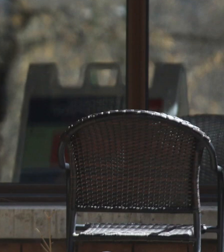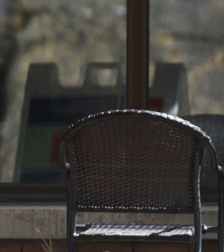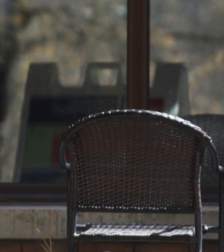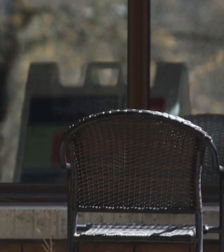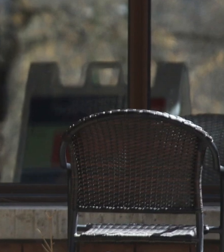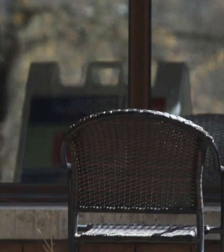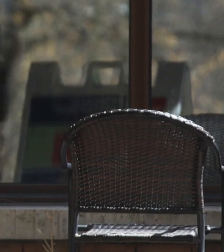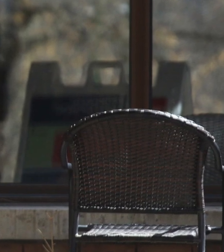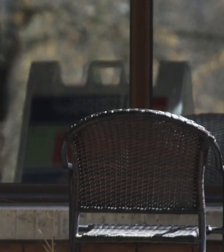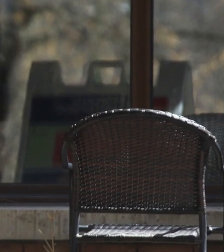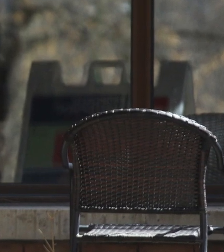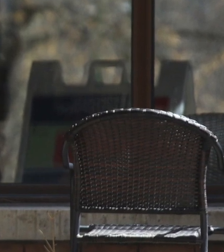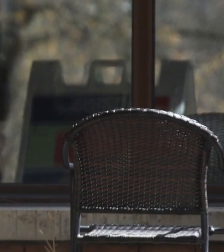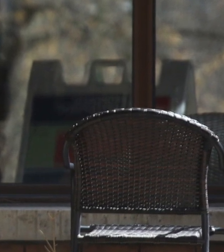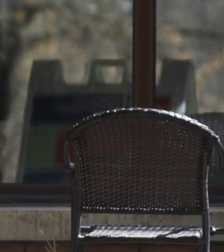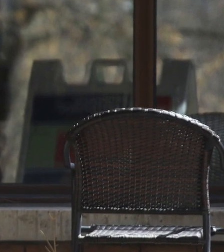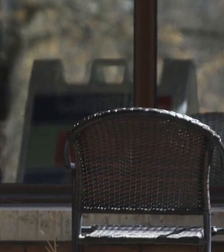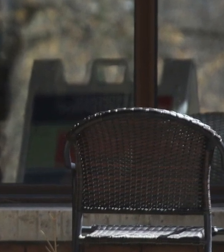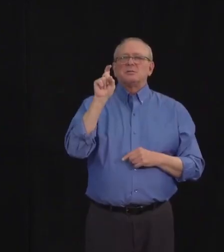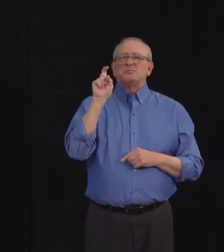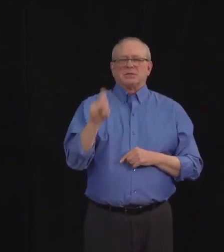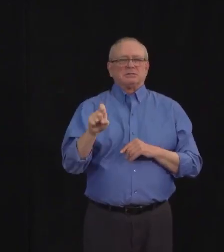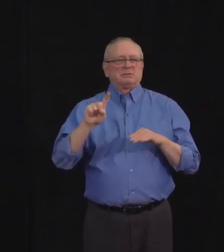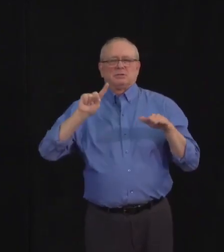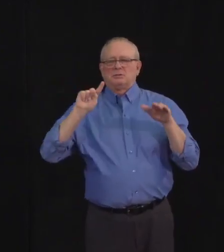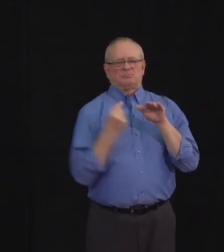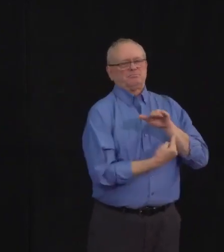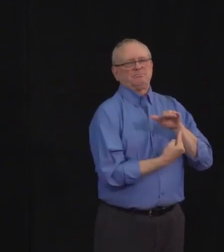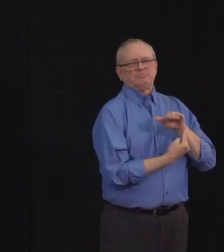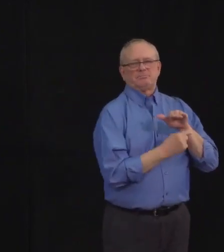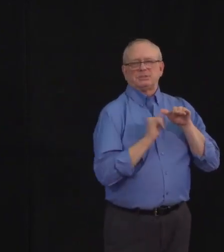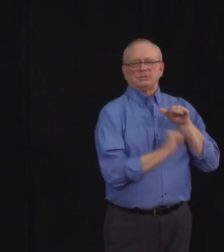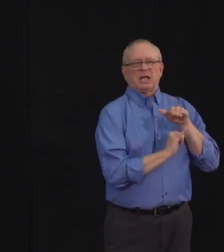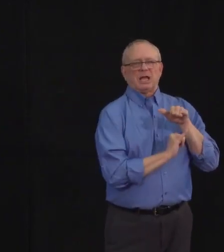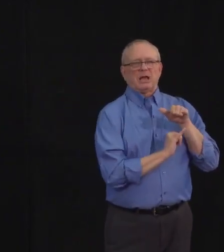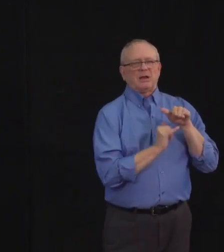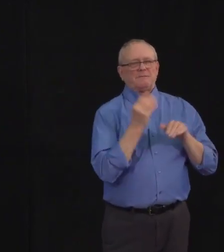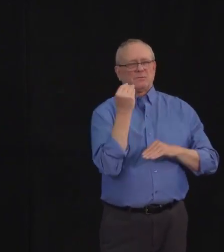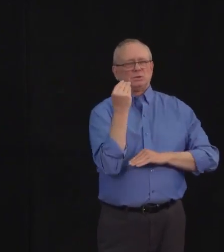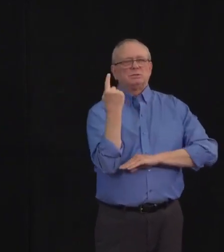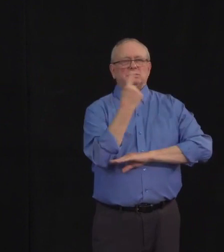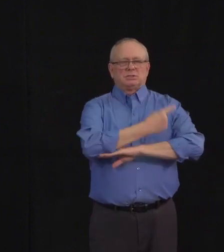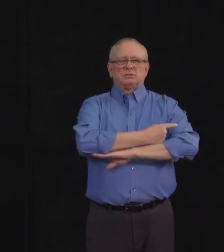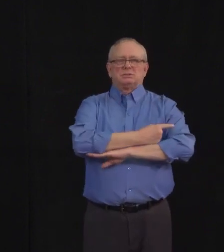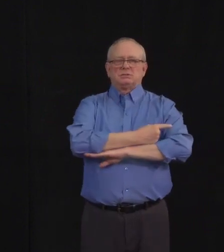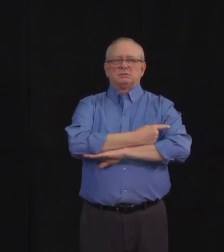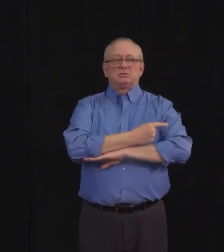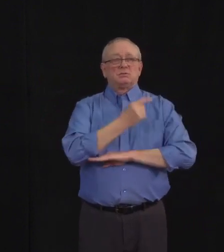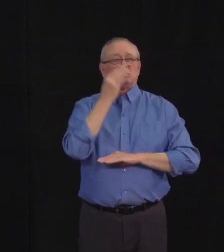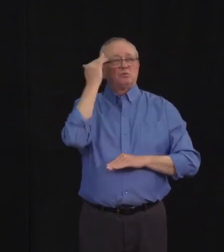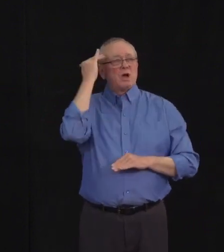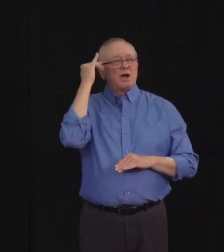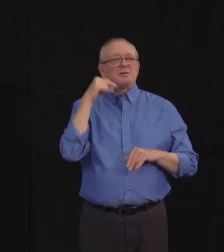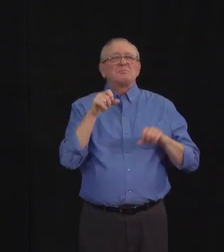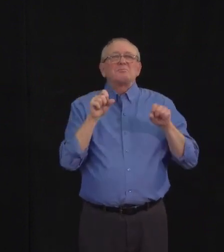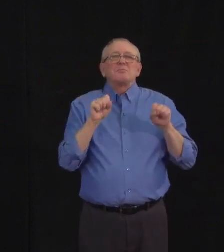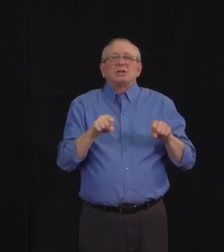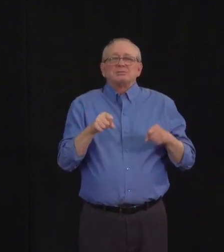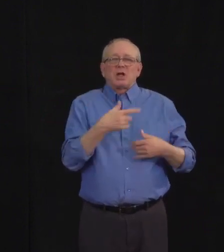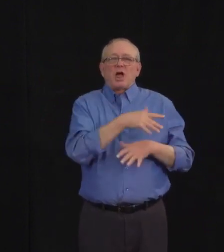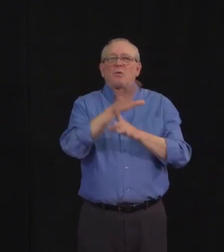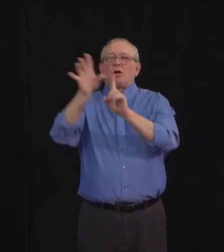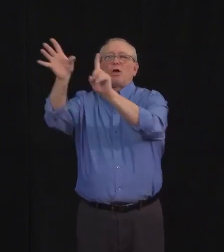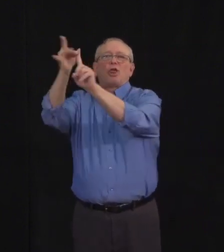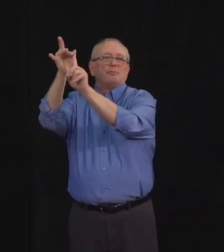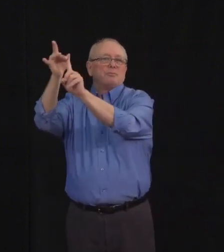14 days after they left the camp. This is important because these workers may have been exposed without being aware